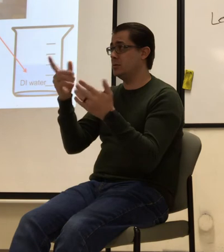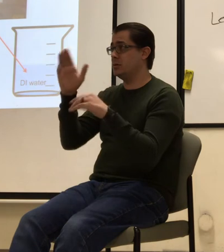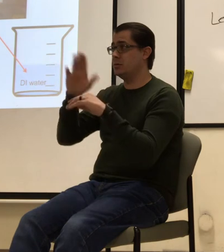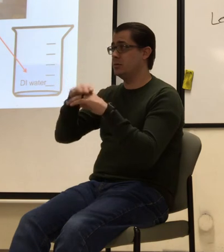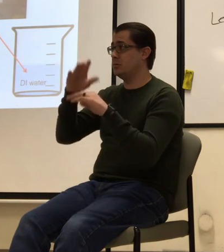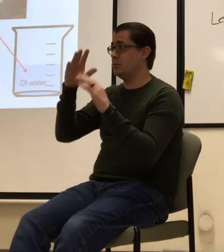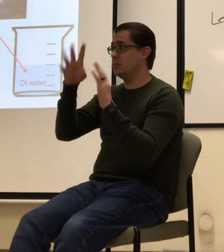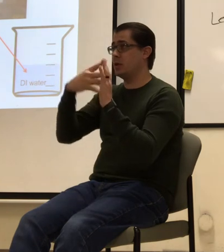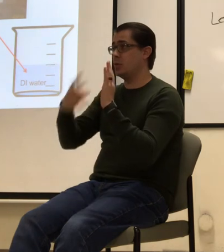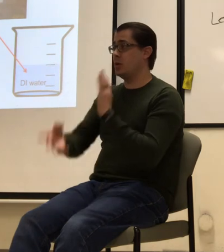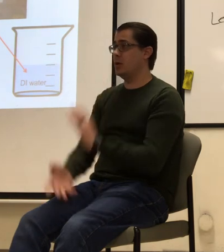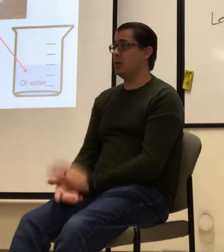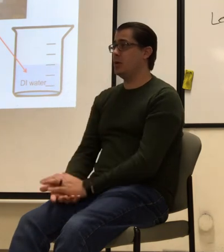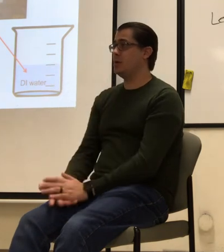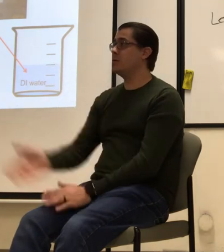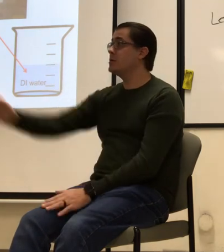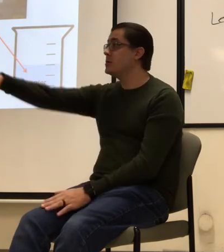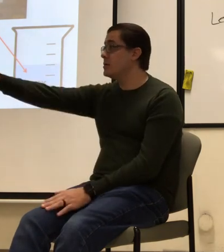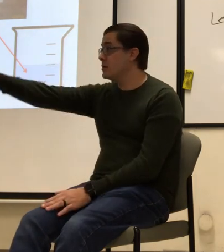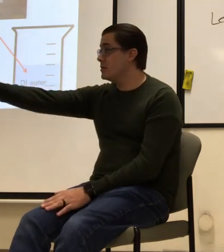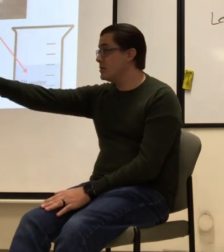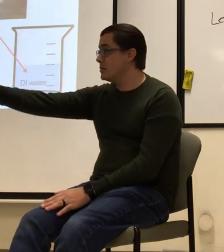schedule?